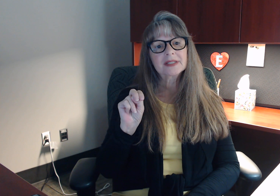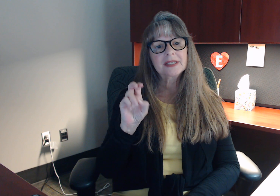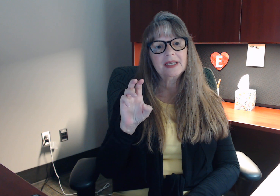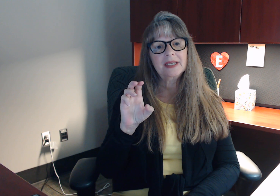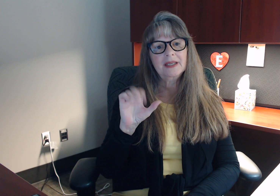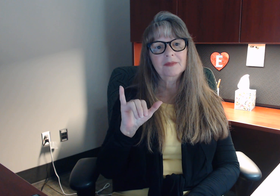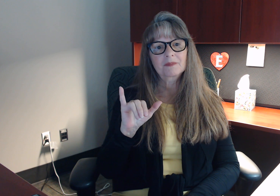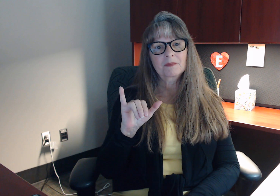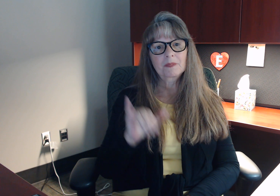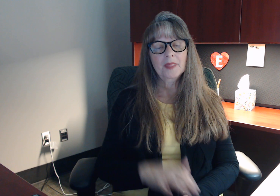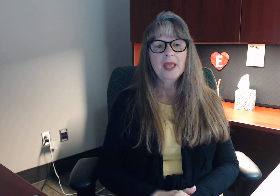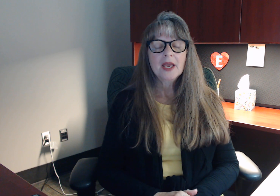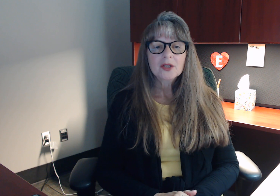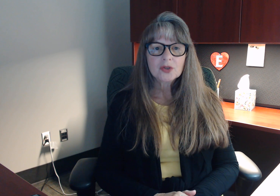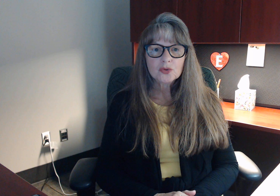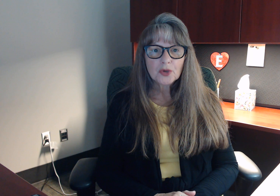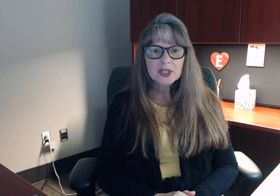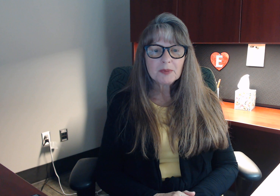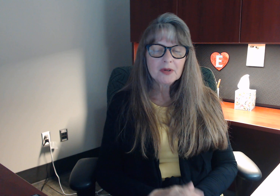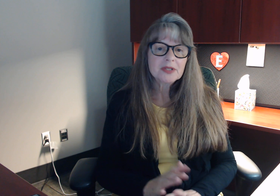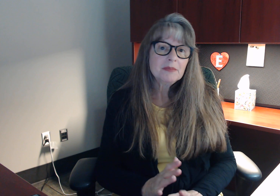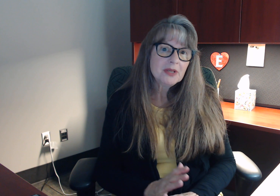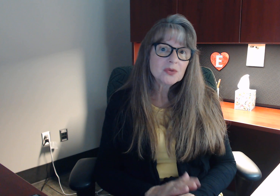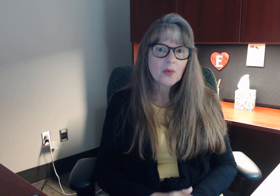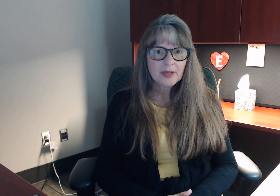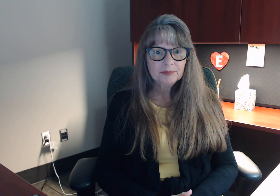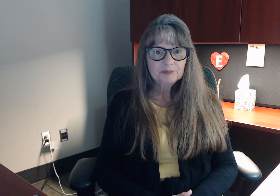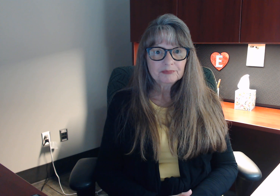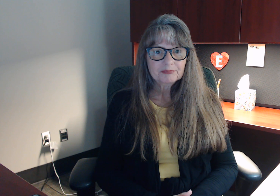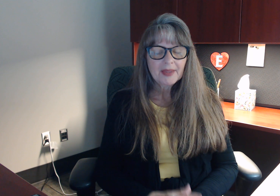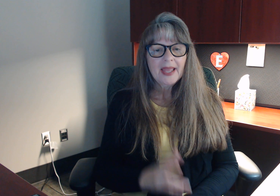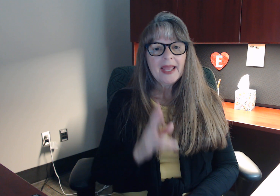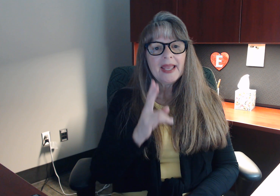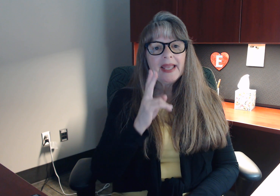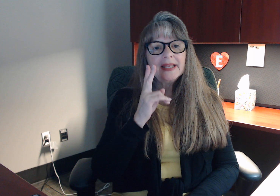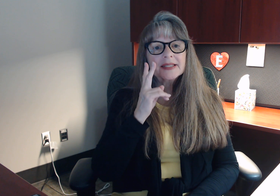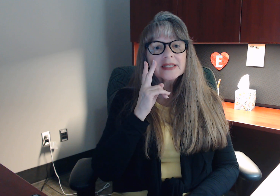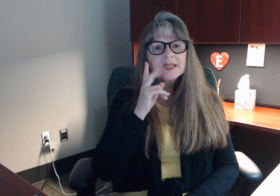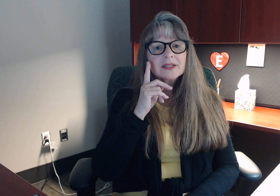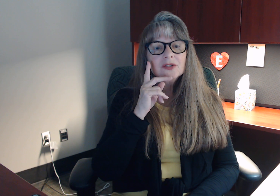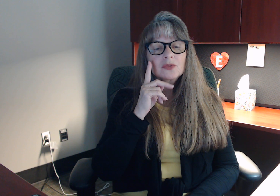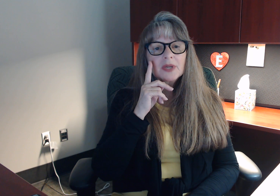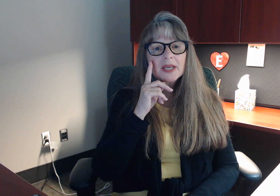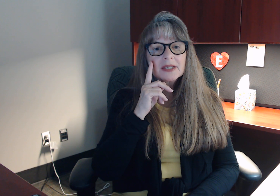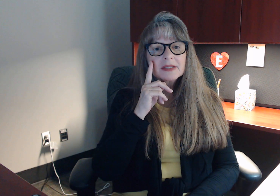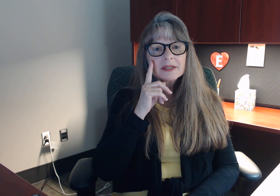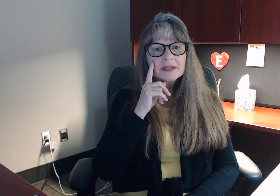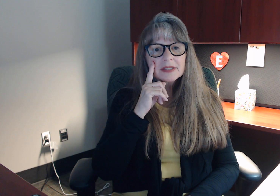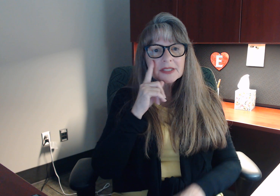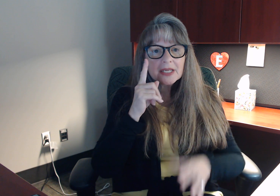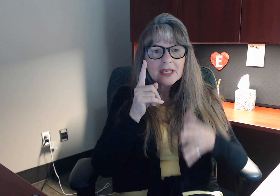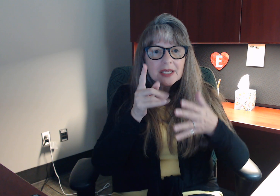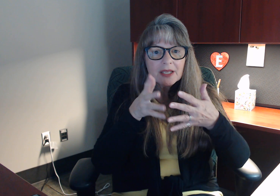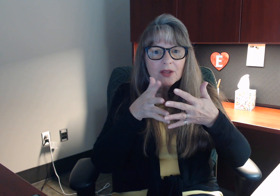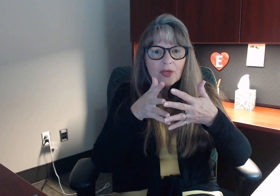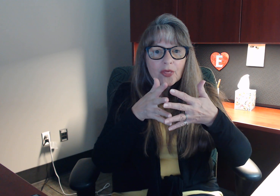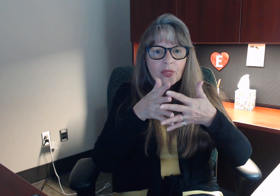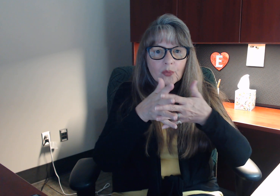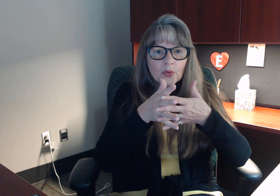transparency. So transparency means what? It's, you can see through,